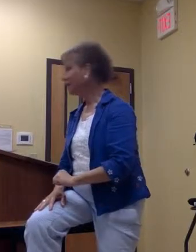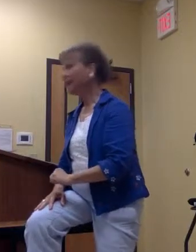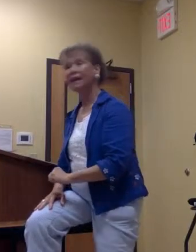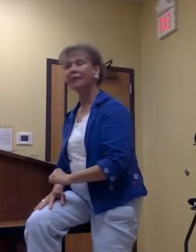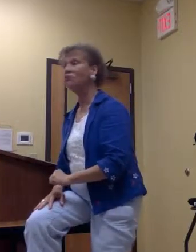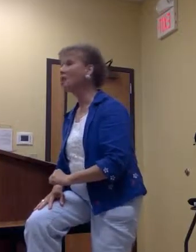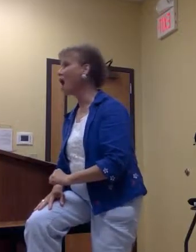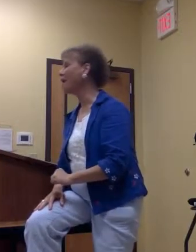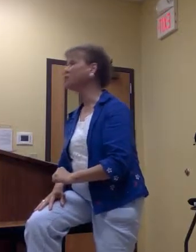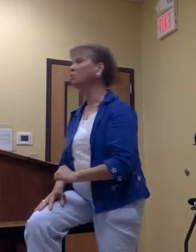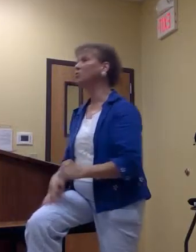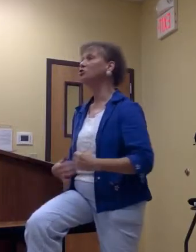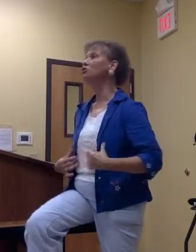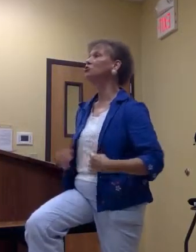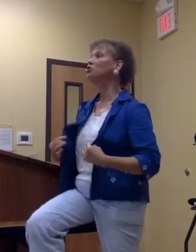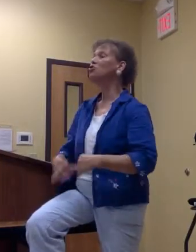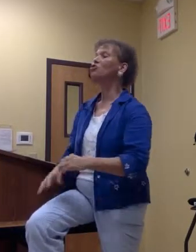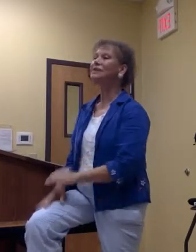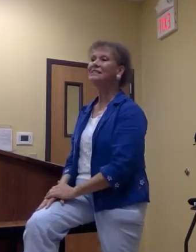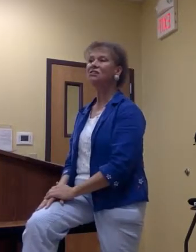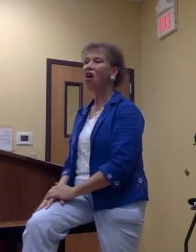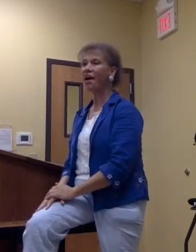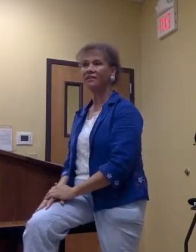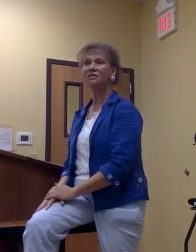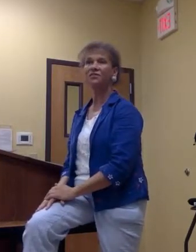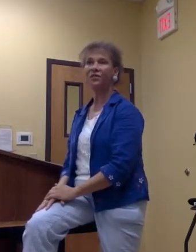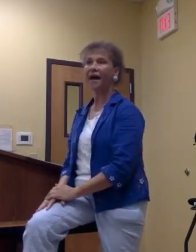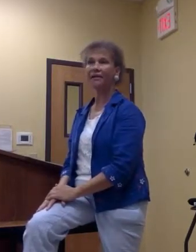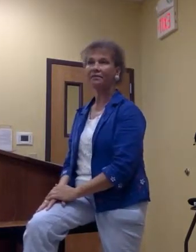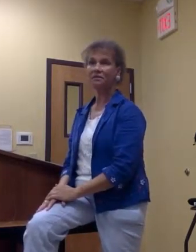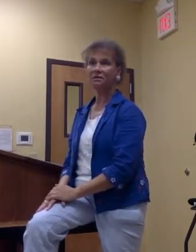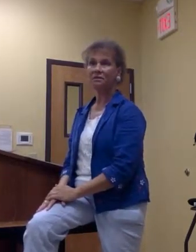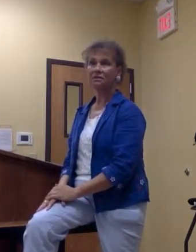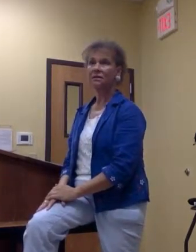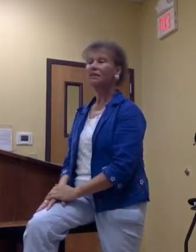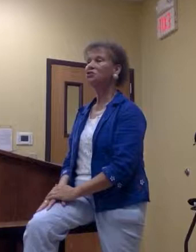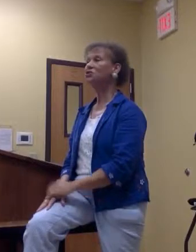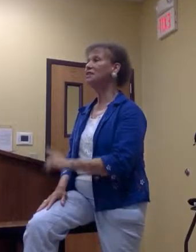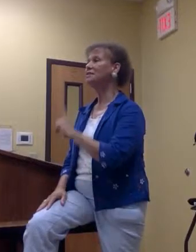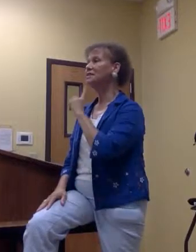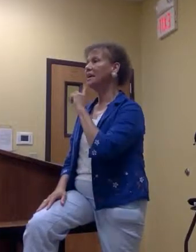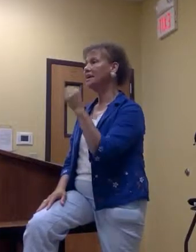use 3 signs for that. It's just age 10.